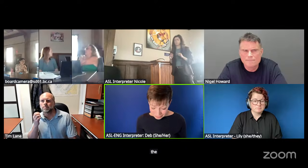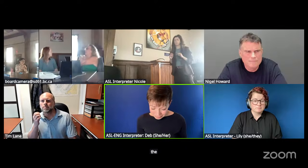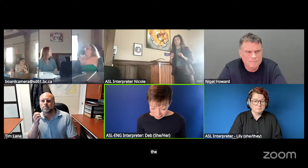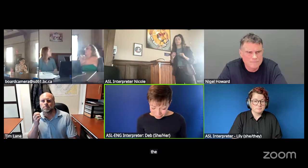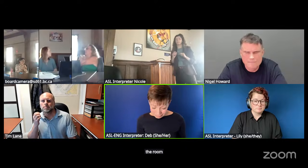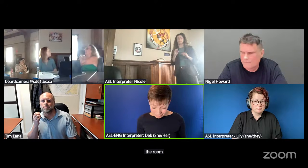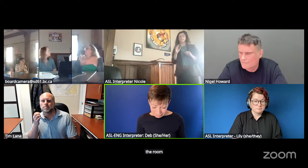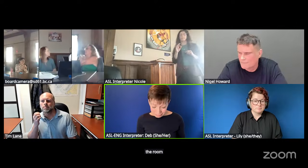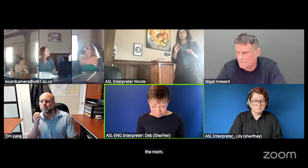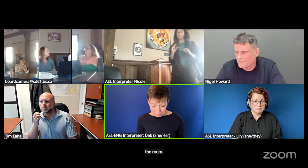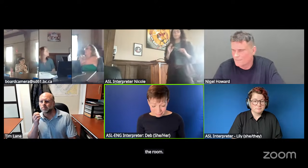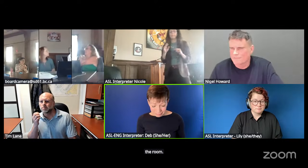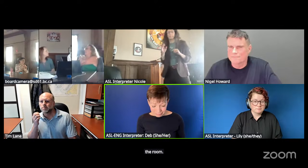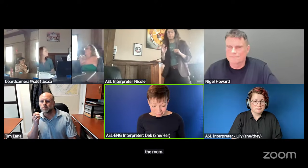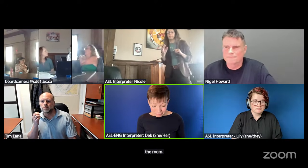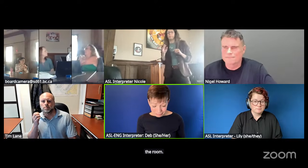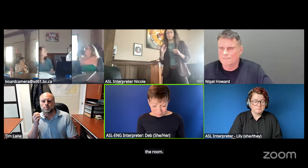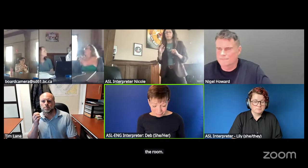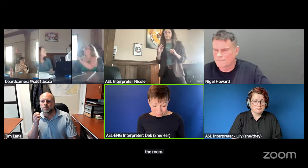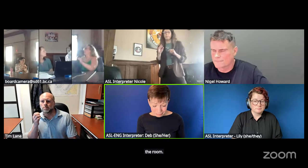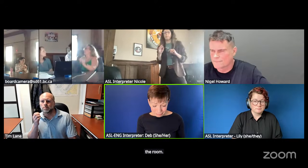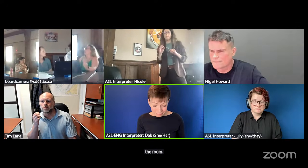room.